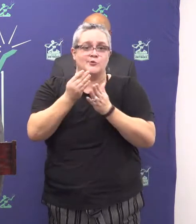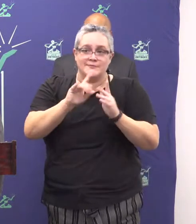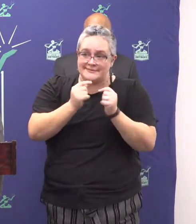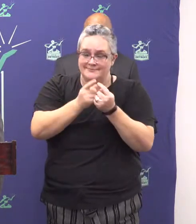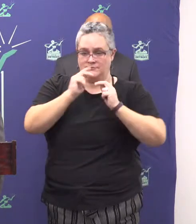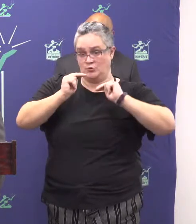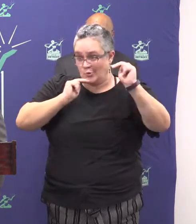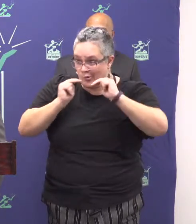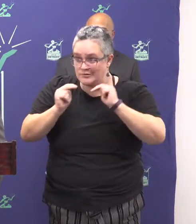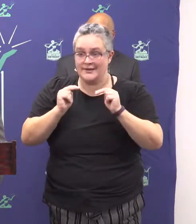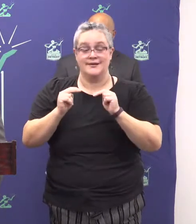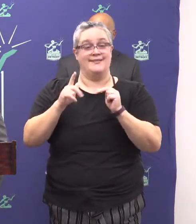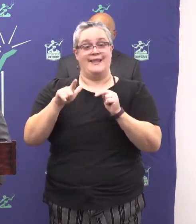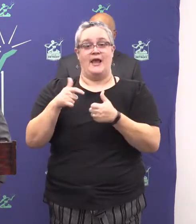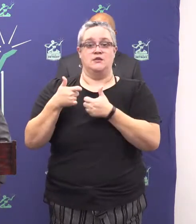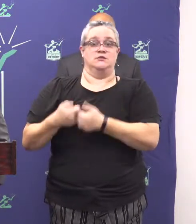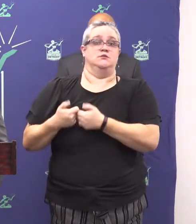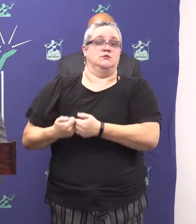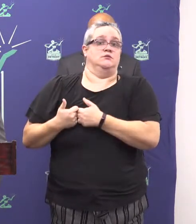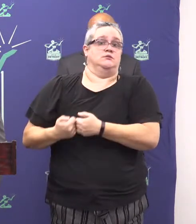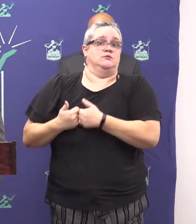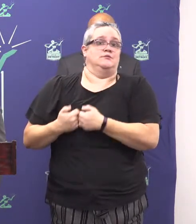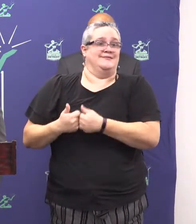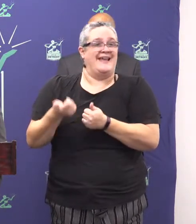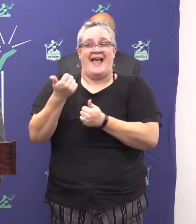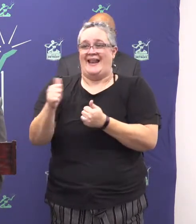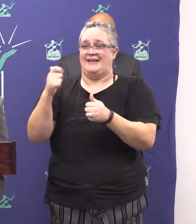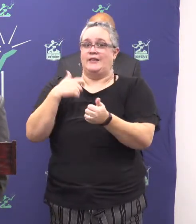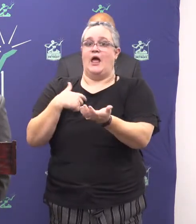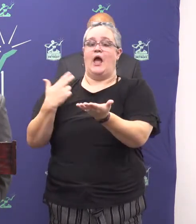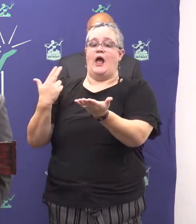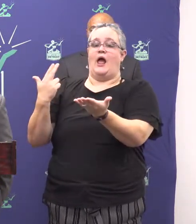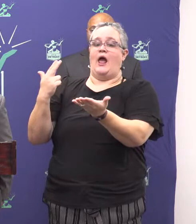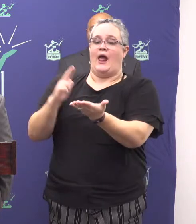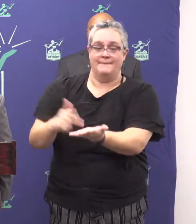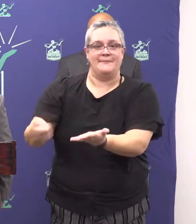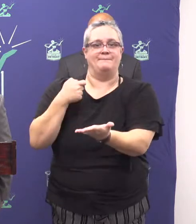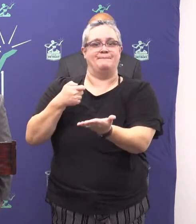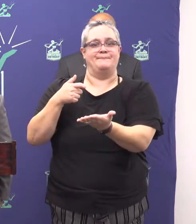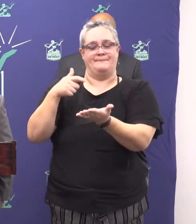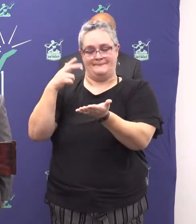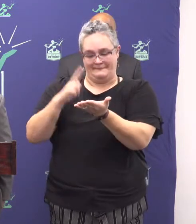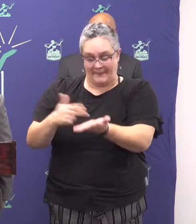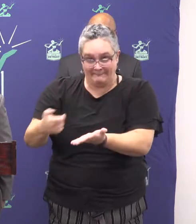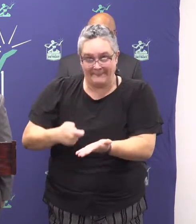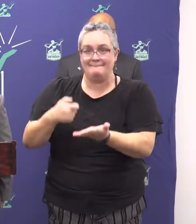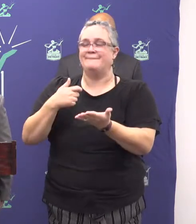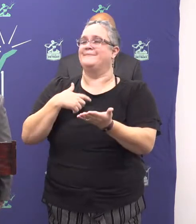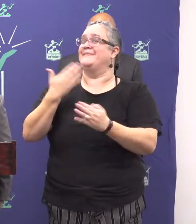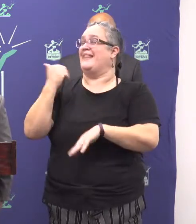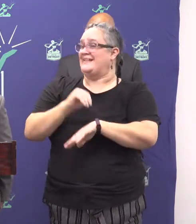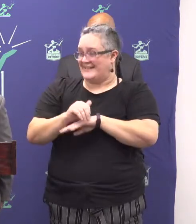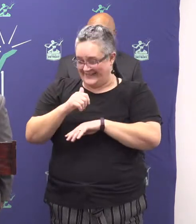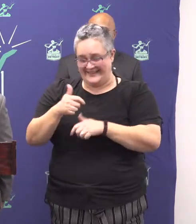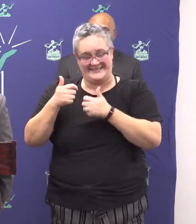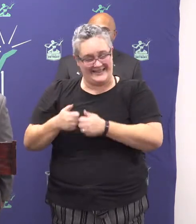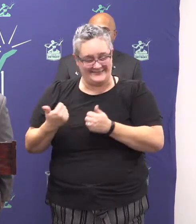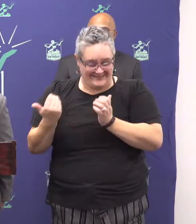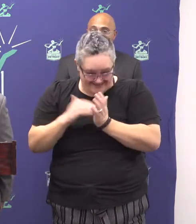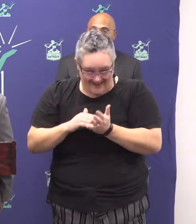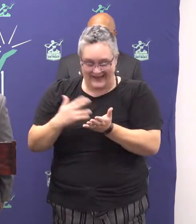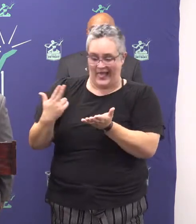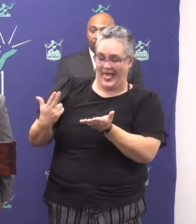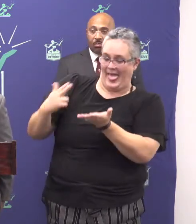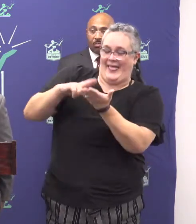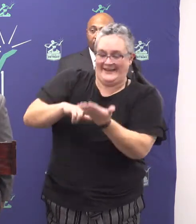it. They texted me every time they got ink on a page from the next contractor. Last night, they texted me that they had ink